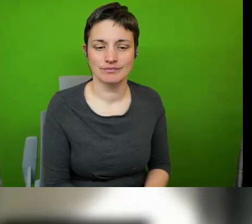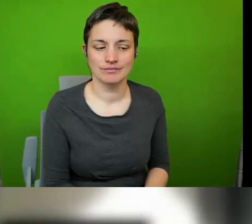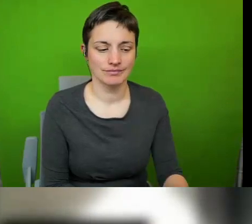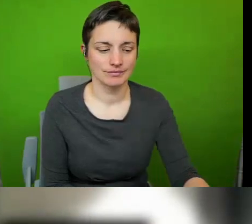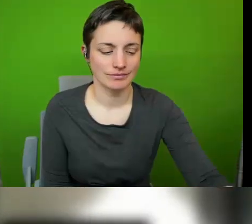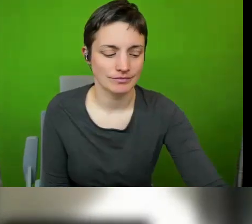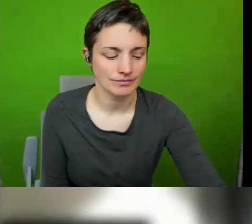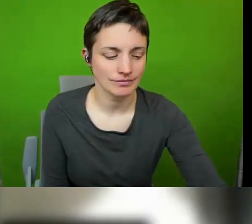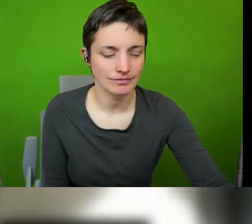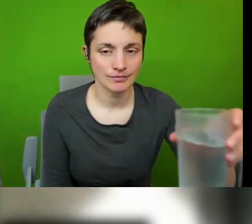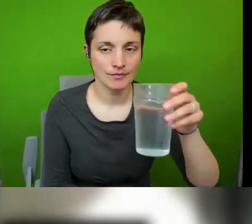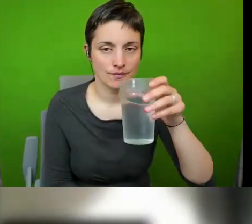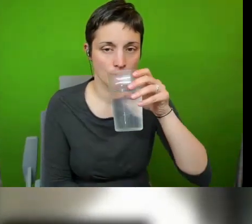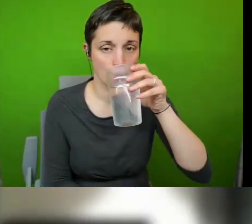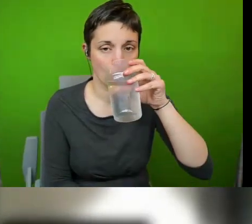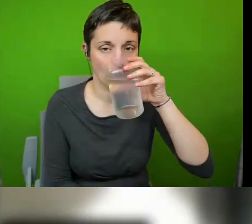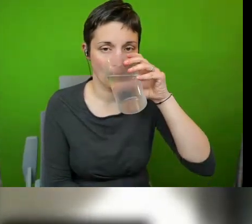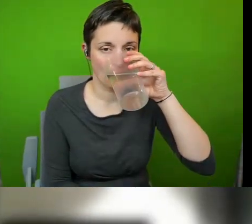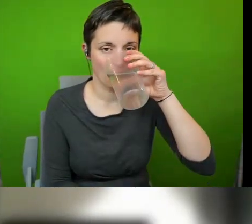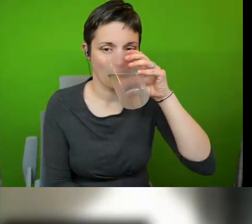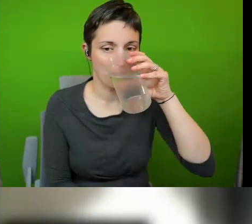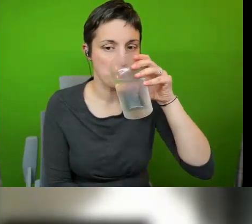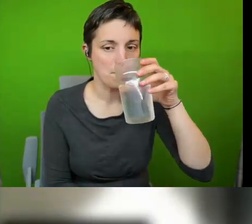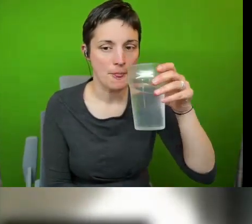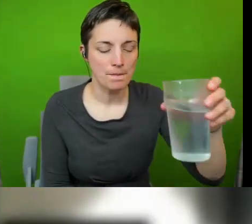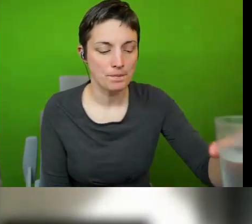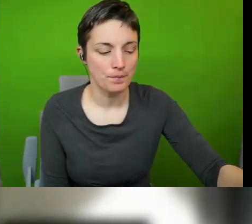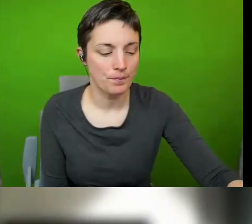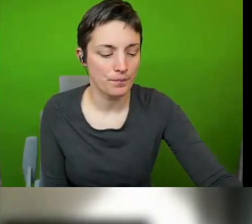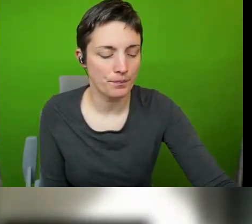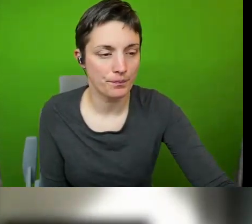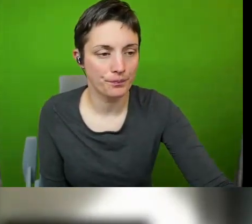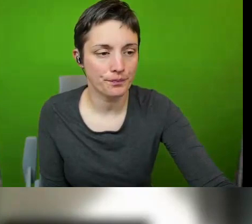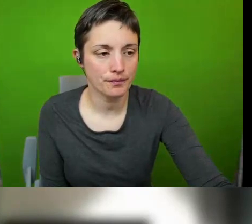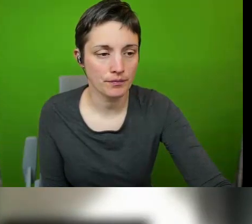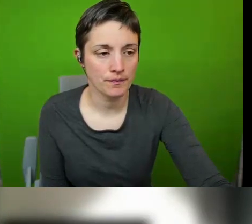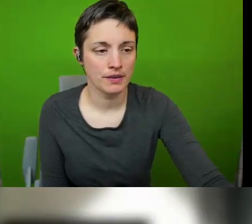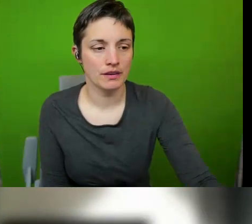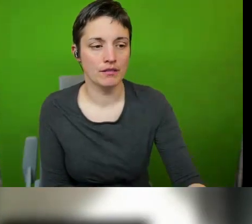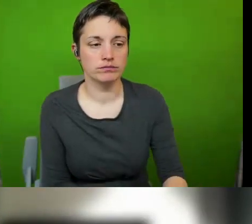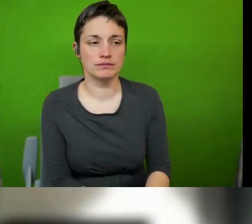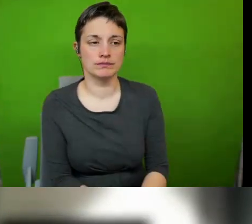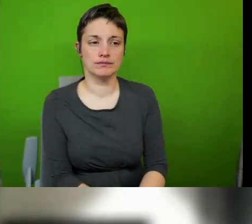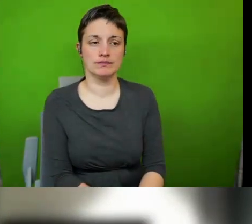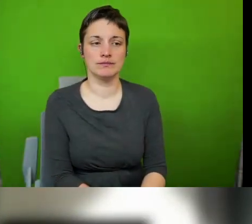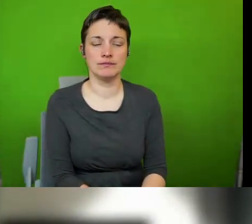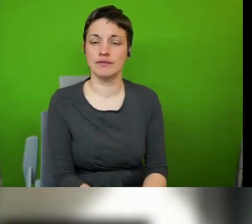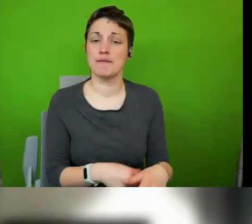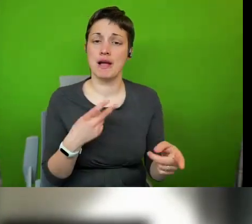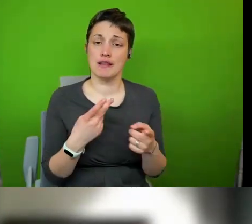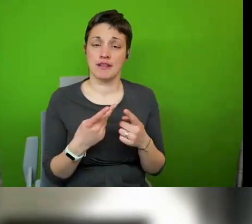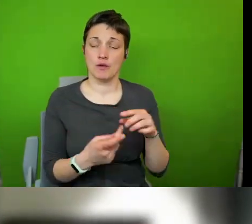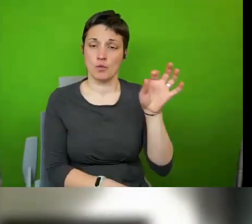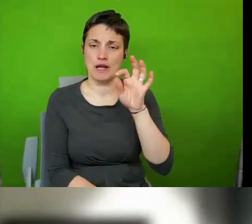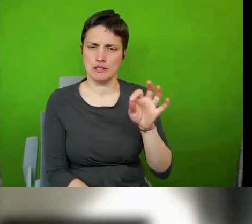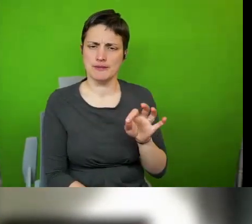okay um i'll just ask another question from anonymous attendee what extent is